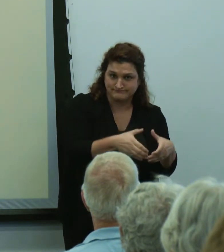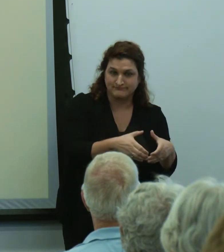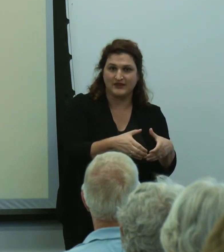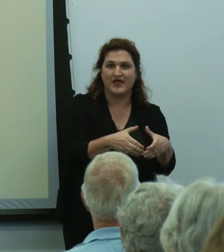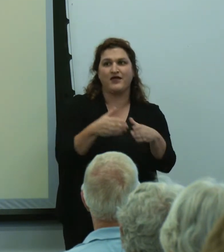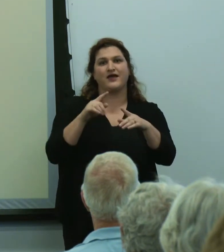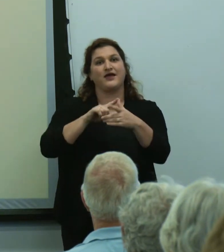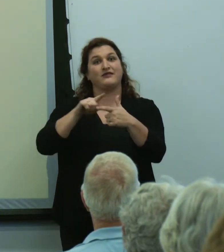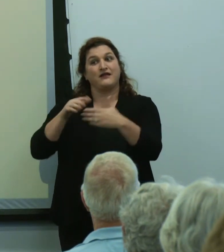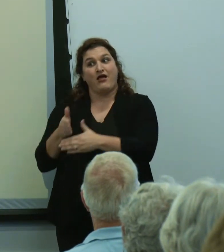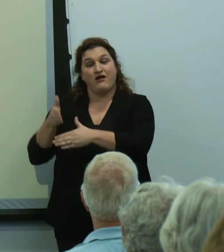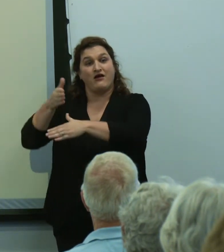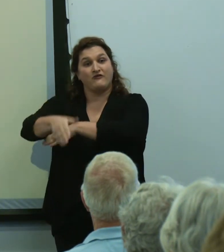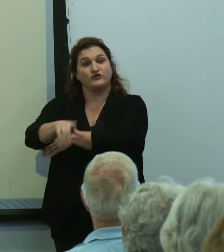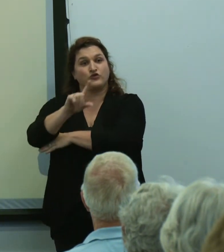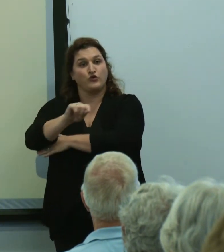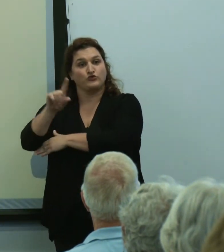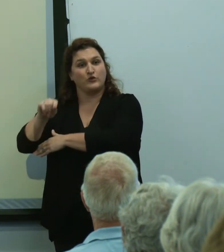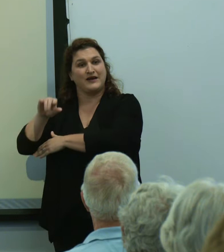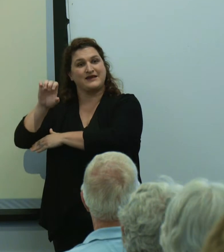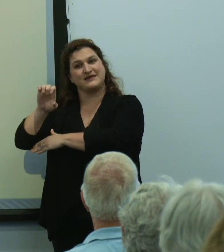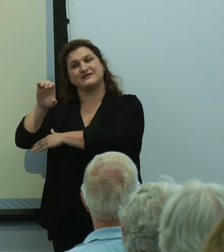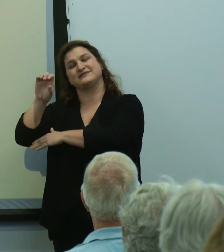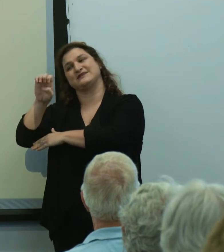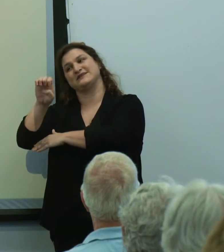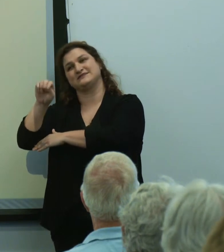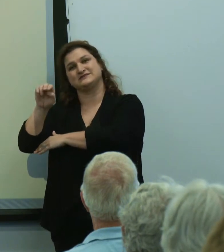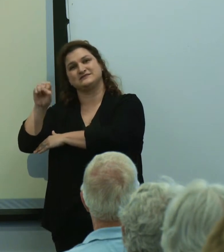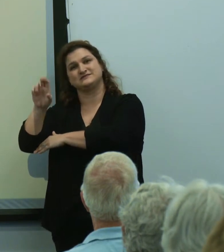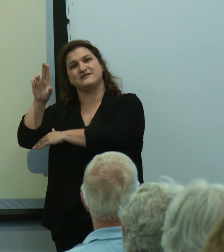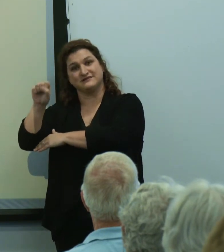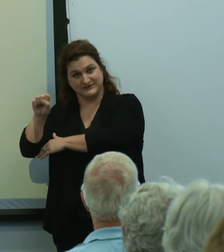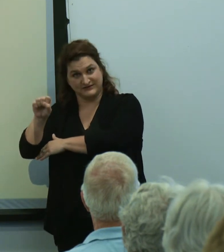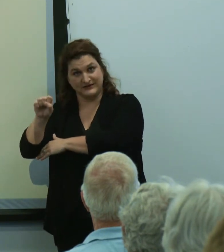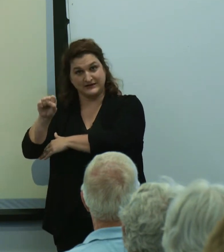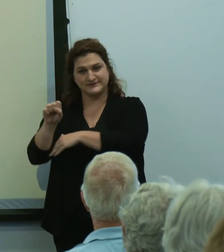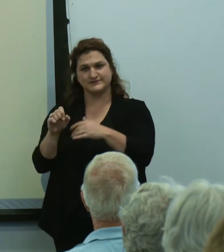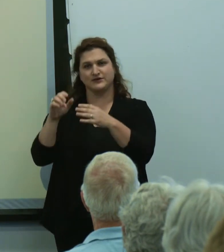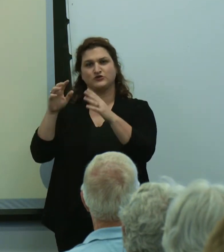census, would create competitive districts with outcomes that